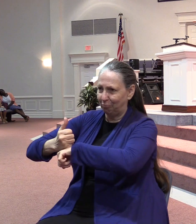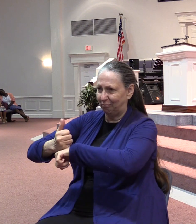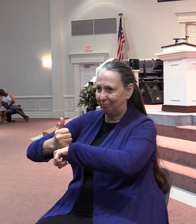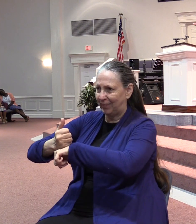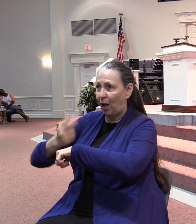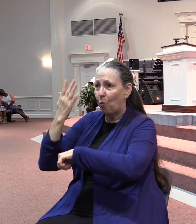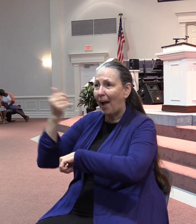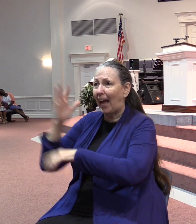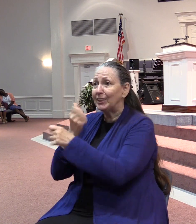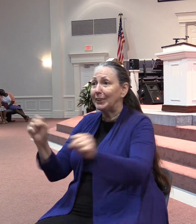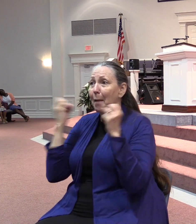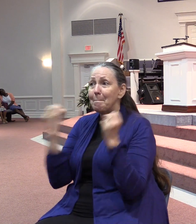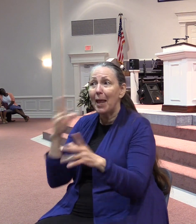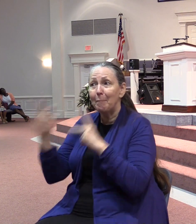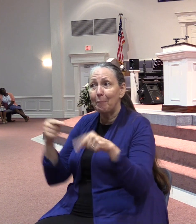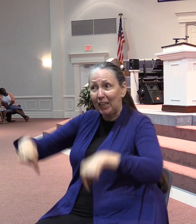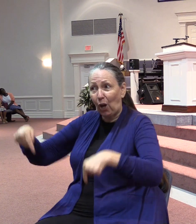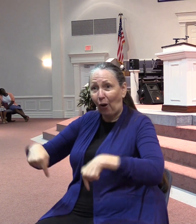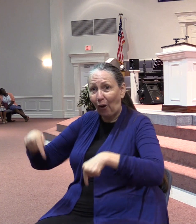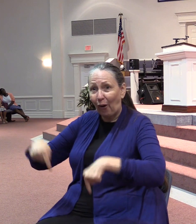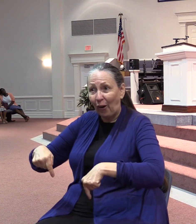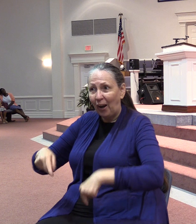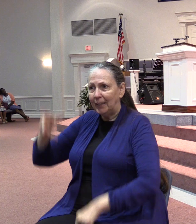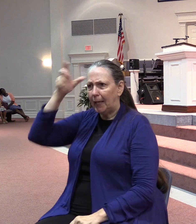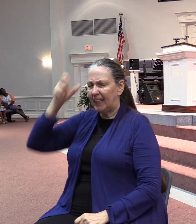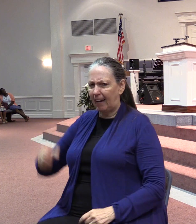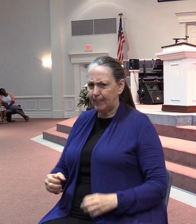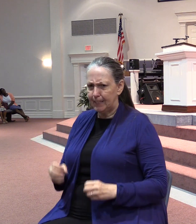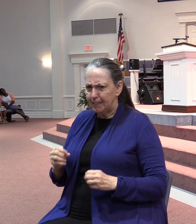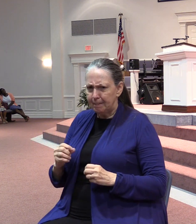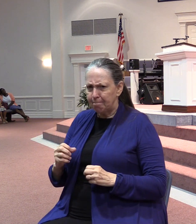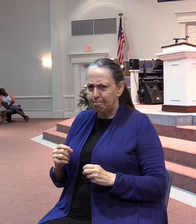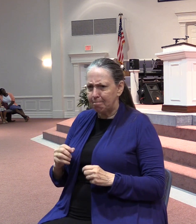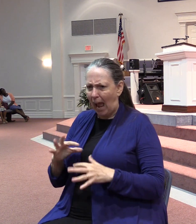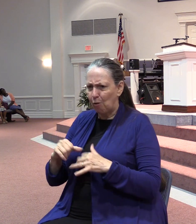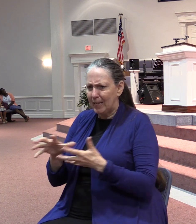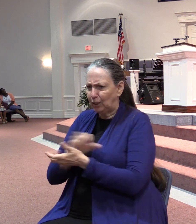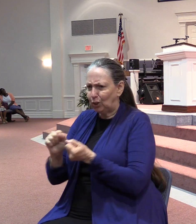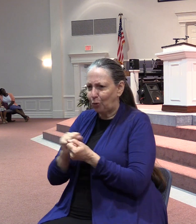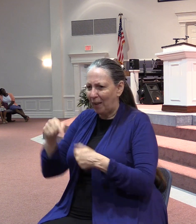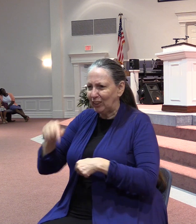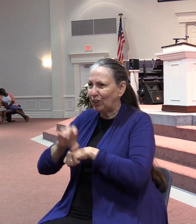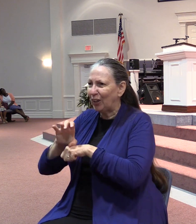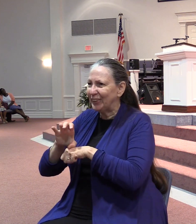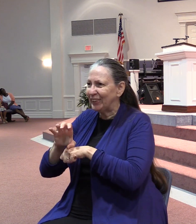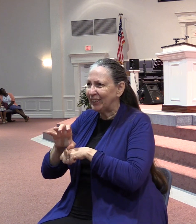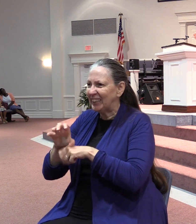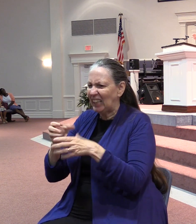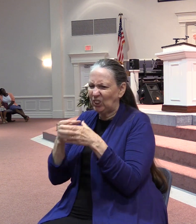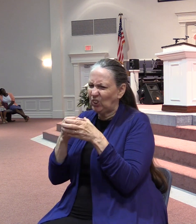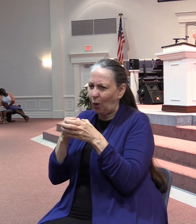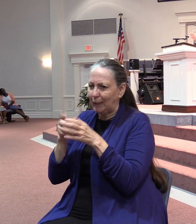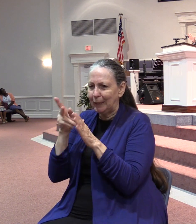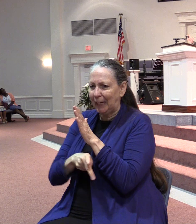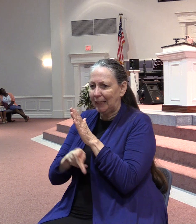place. And so the enemy does everything he can to try to manipulate, choke out,